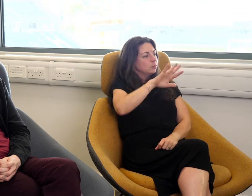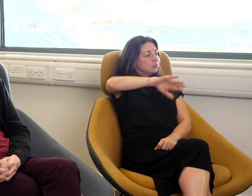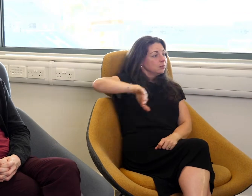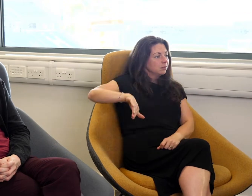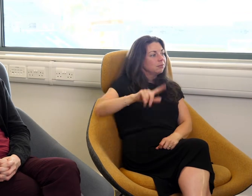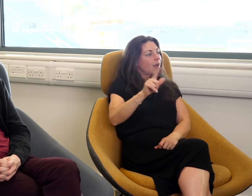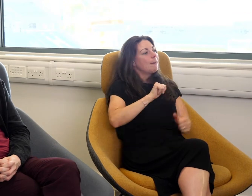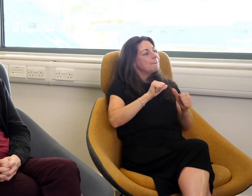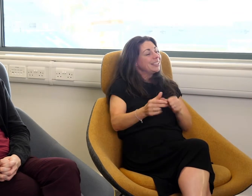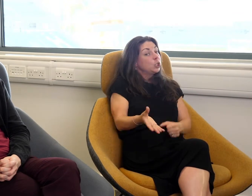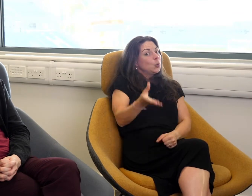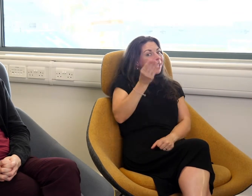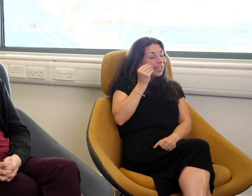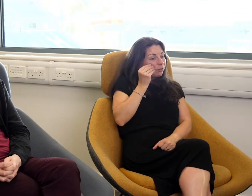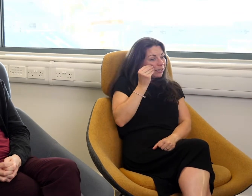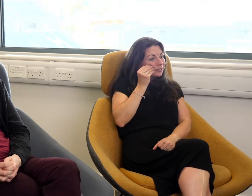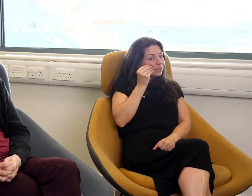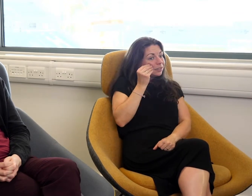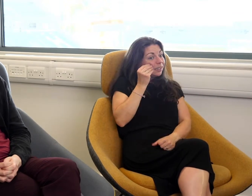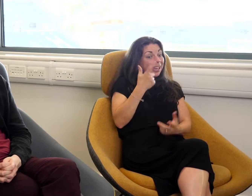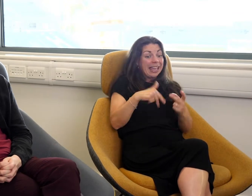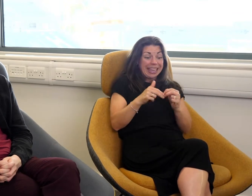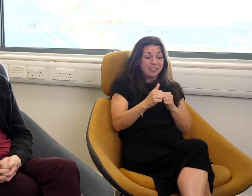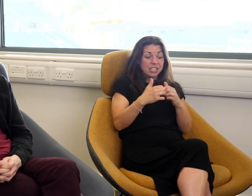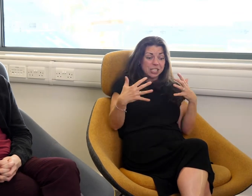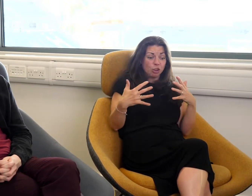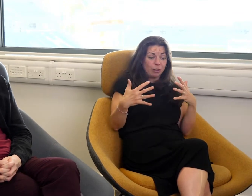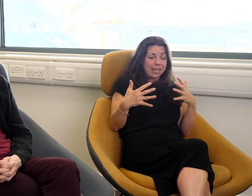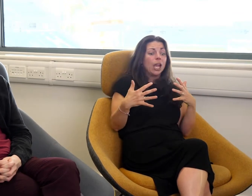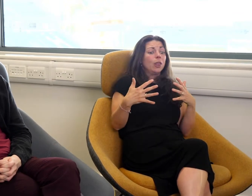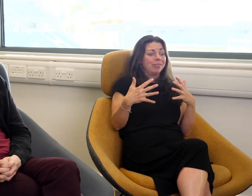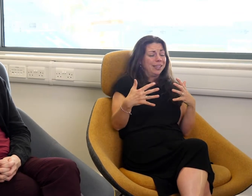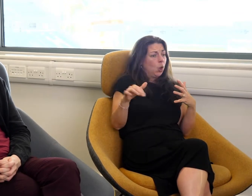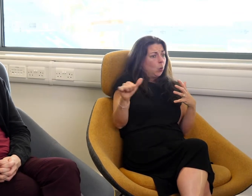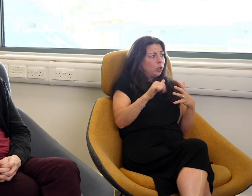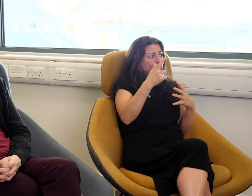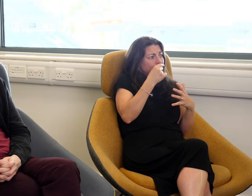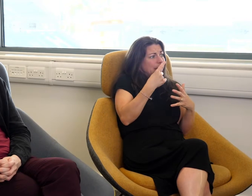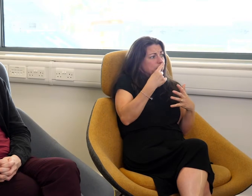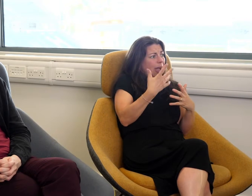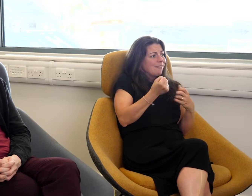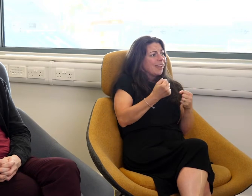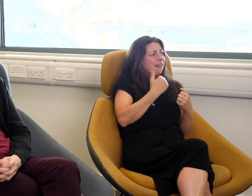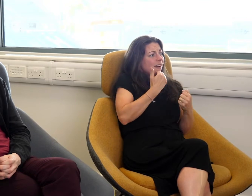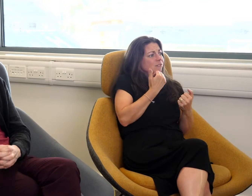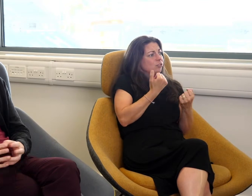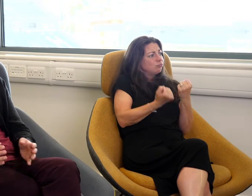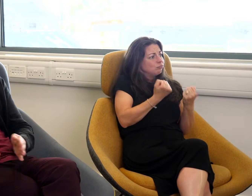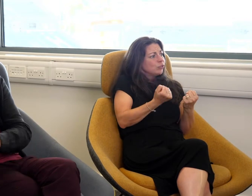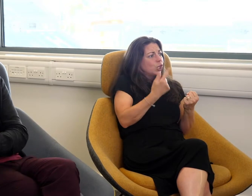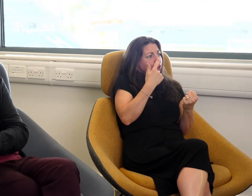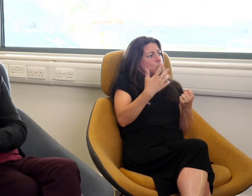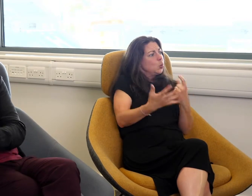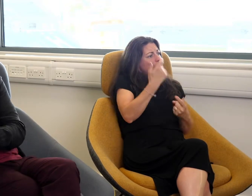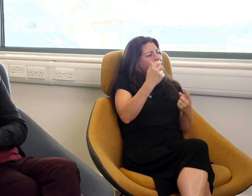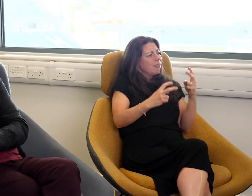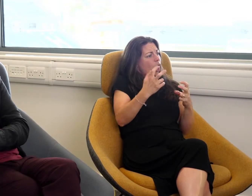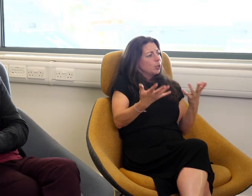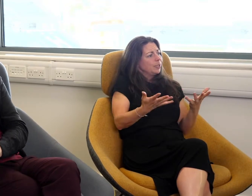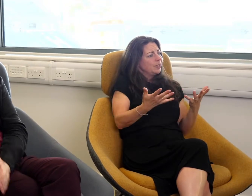if you disagree with them, well, then we should be able to win the argument, really. So I'm really keen that we get back to kind of that sort of culture,